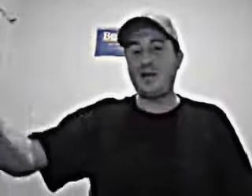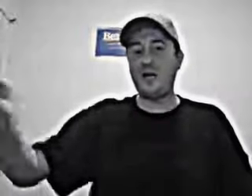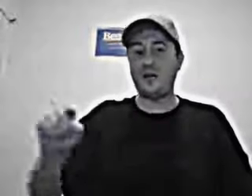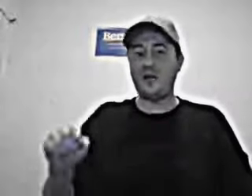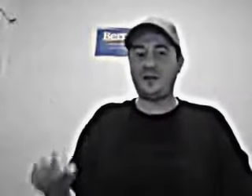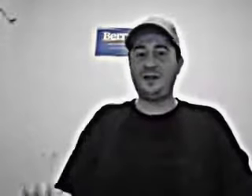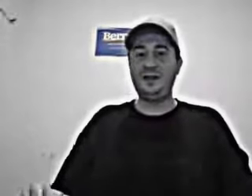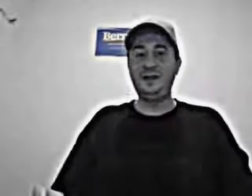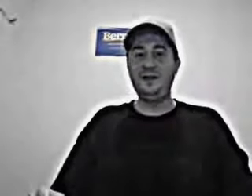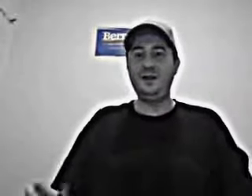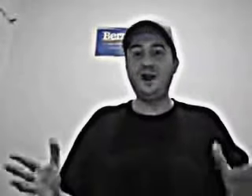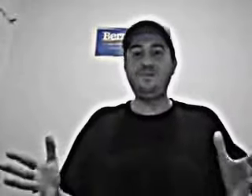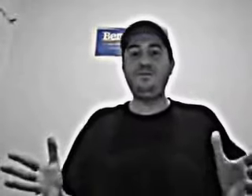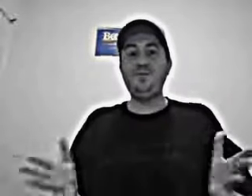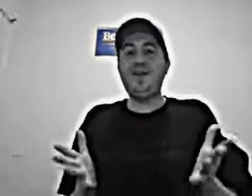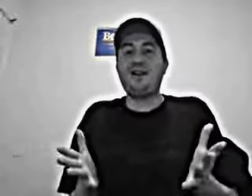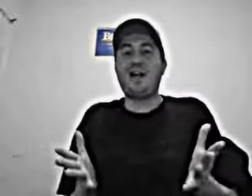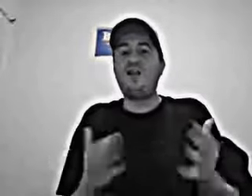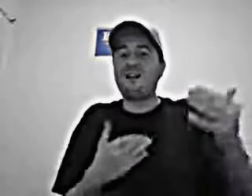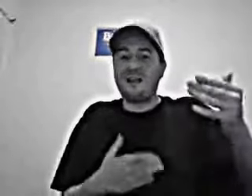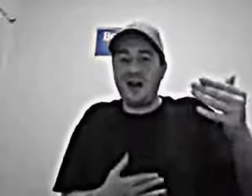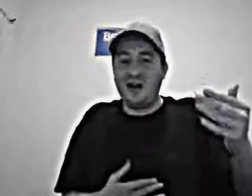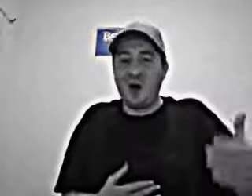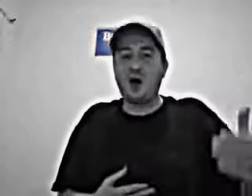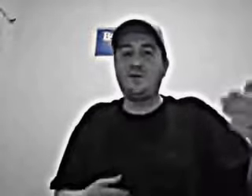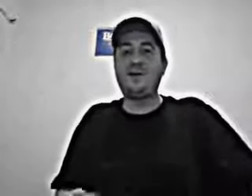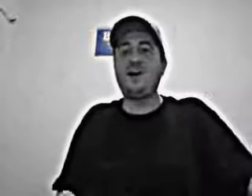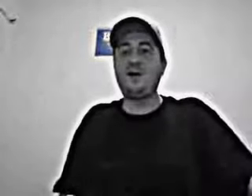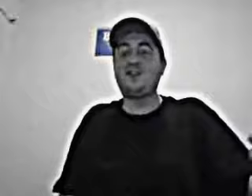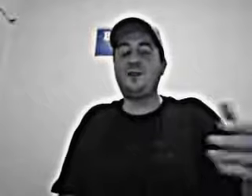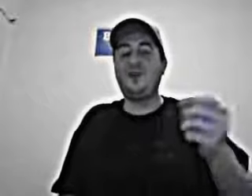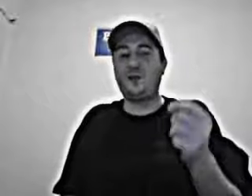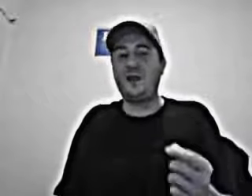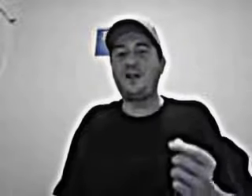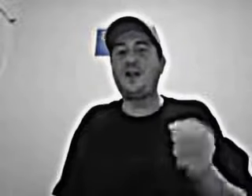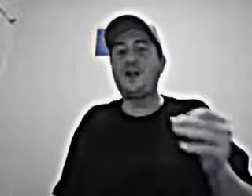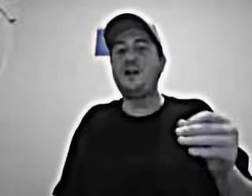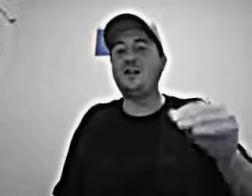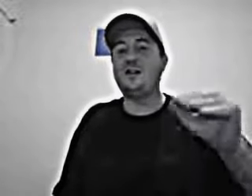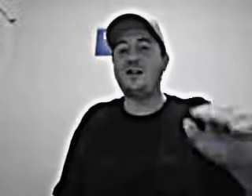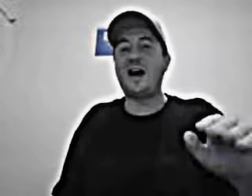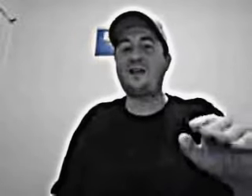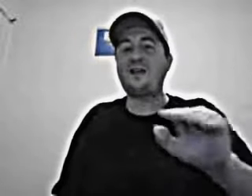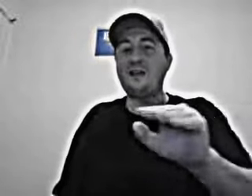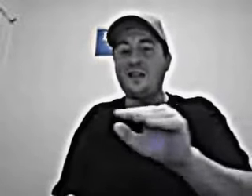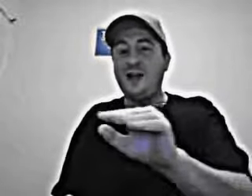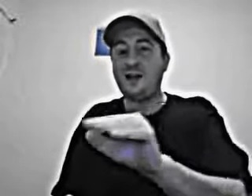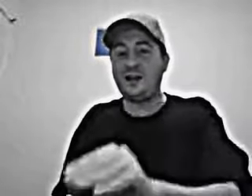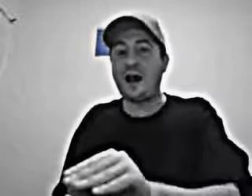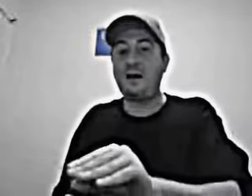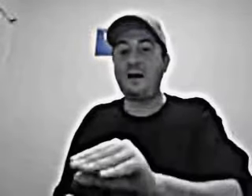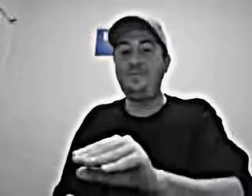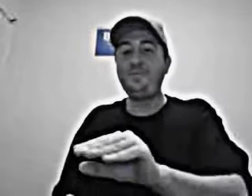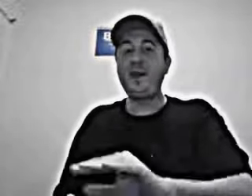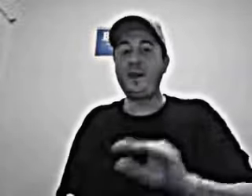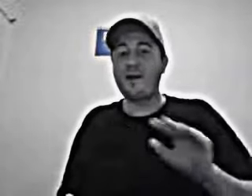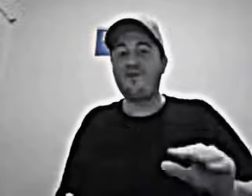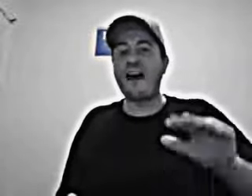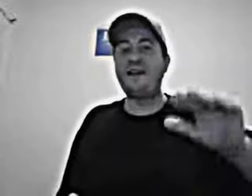terrorists right you think it's obvious it's not armed terrorism if we're giving guns to isis and al-qaeda and our fight